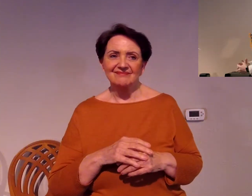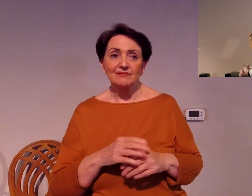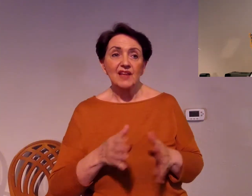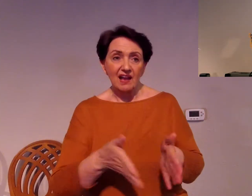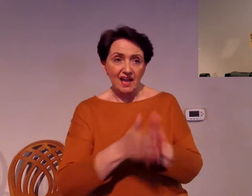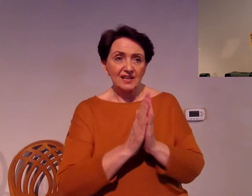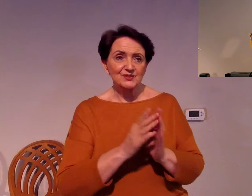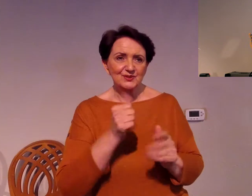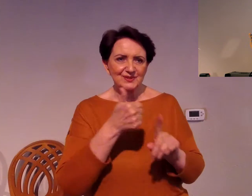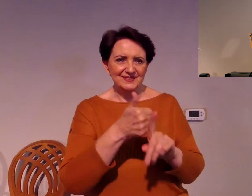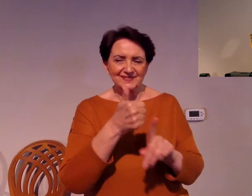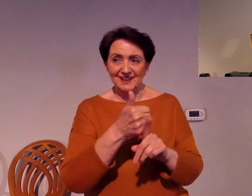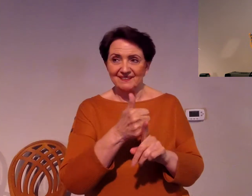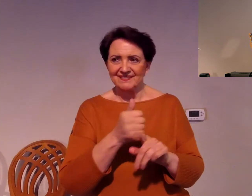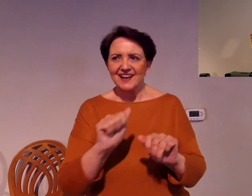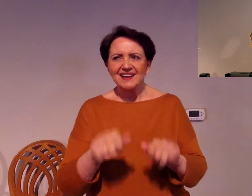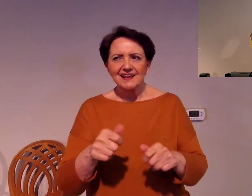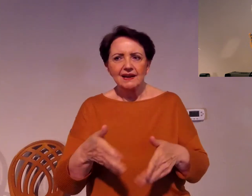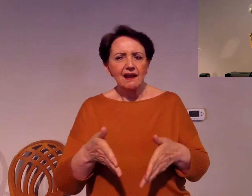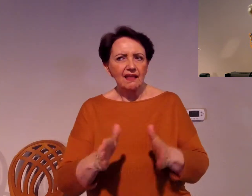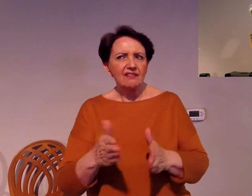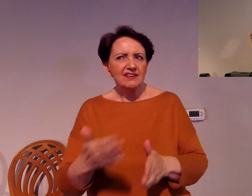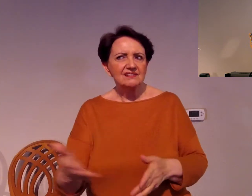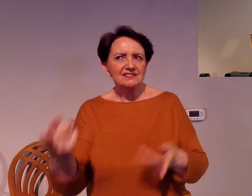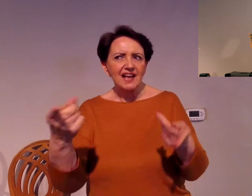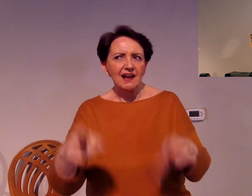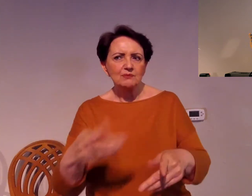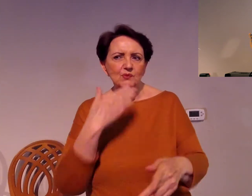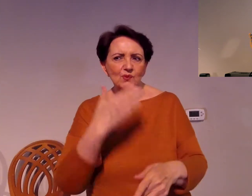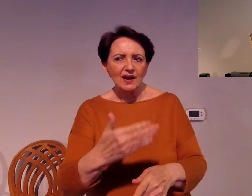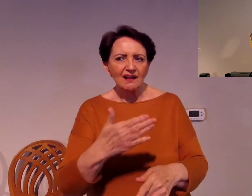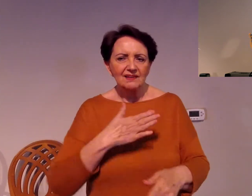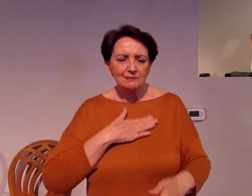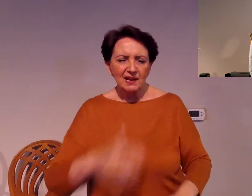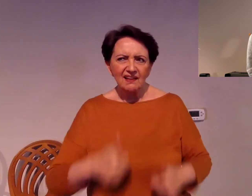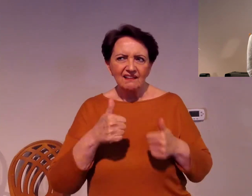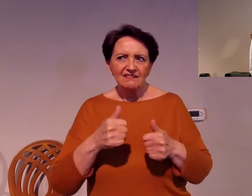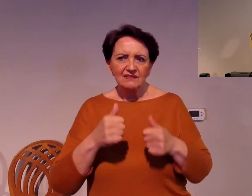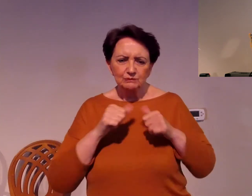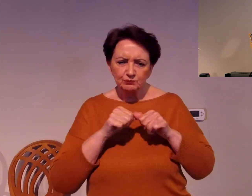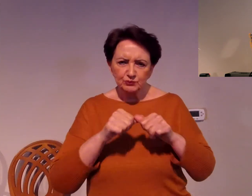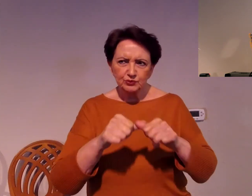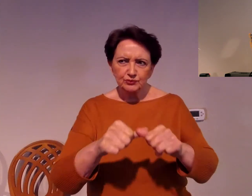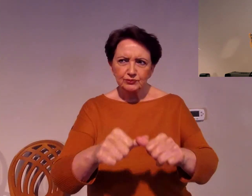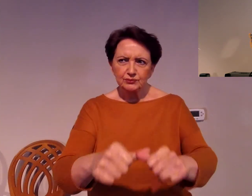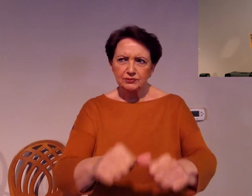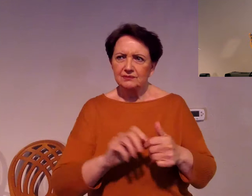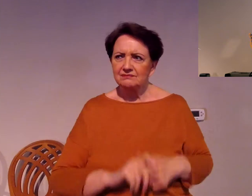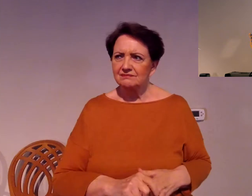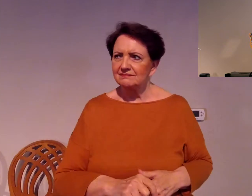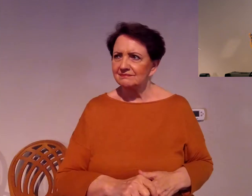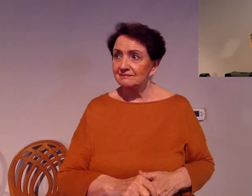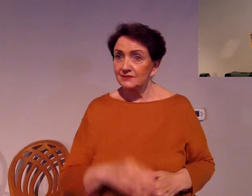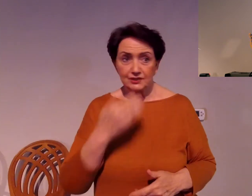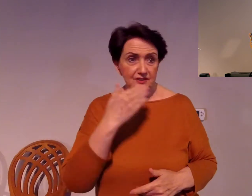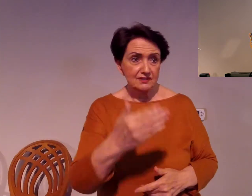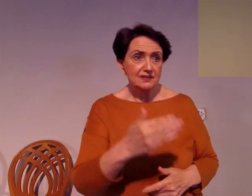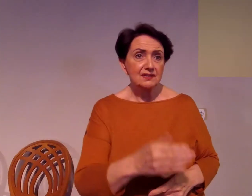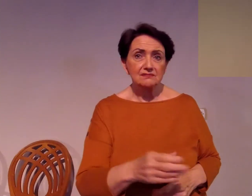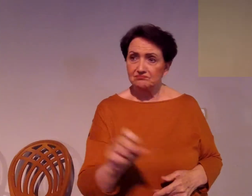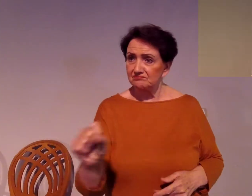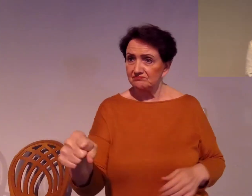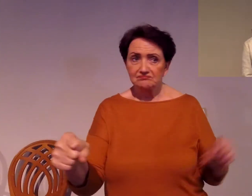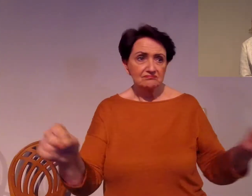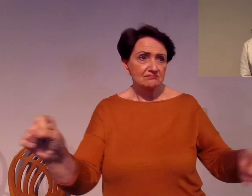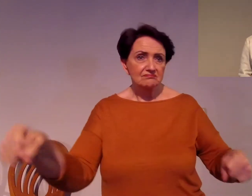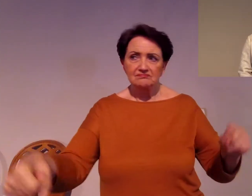yourself, can I allow things to go well in my life all the time? Oh, good. Some of y'all have